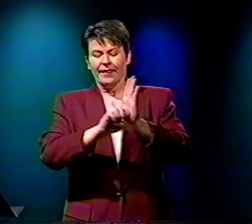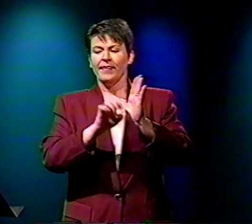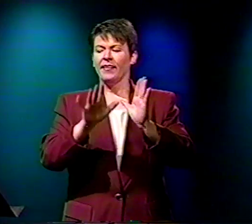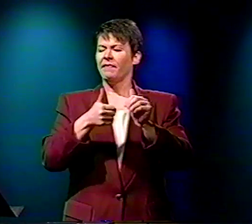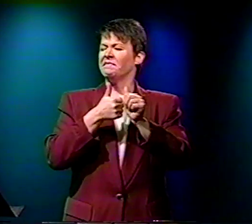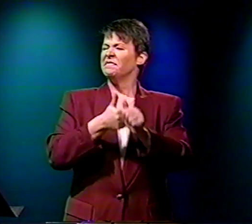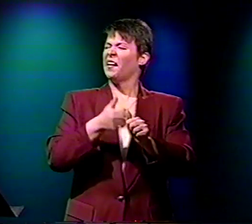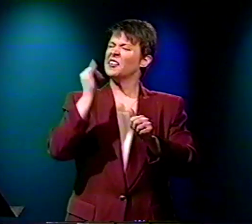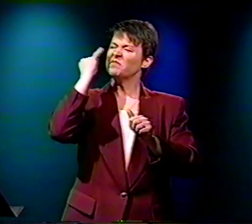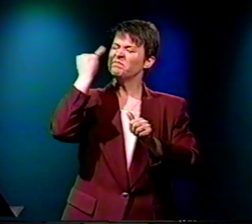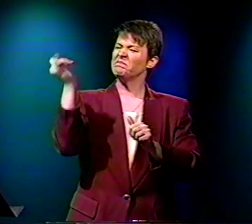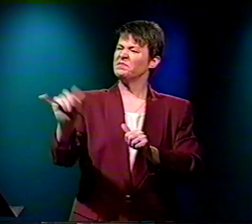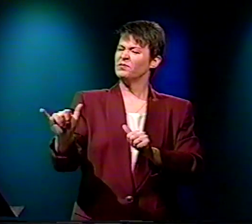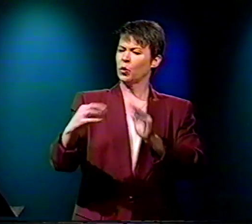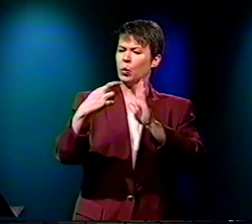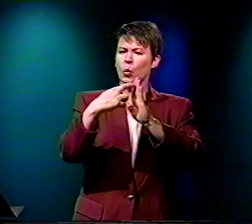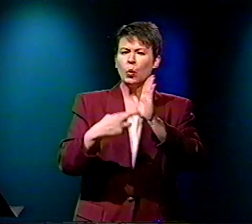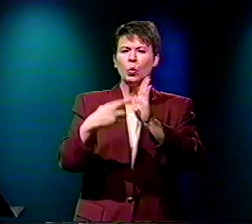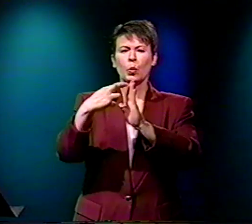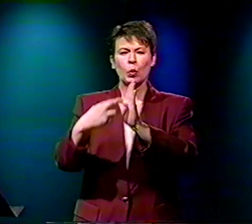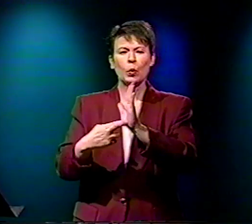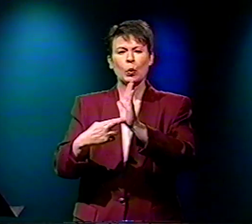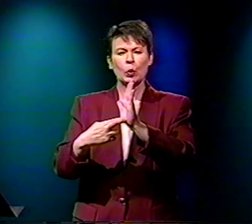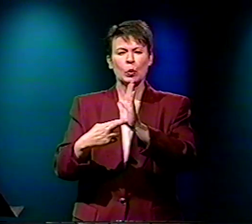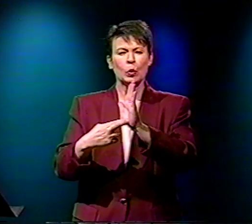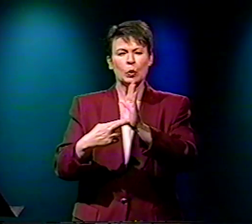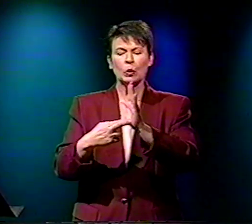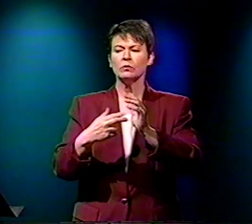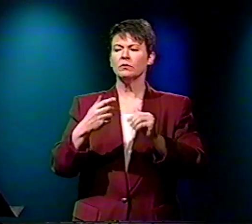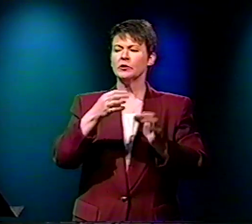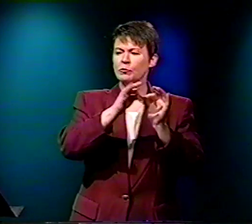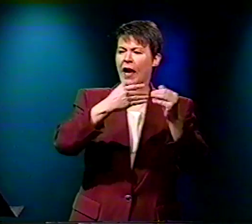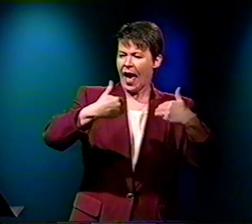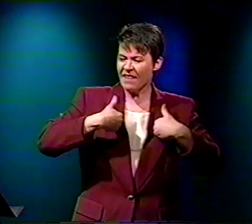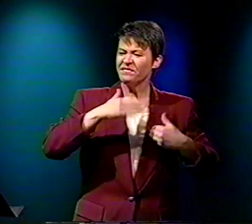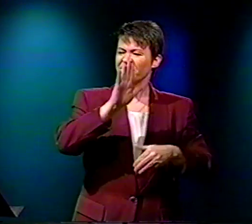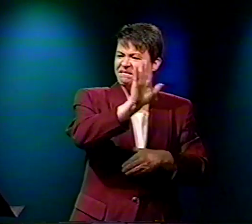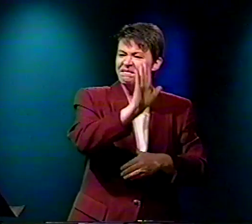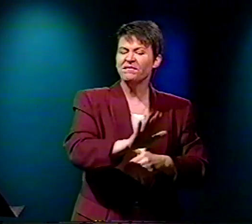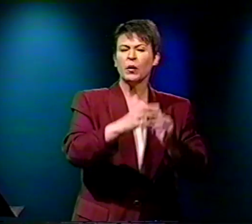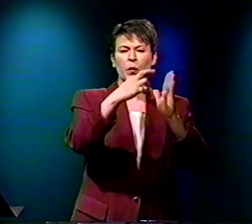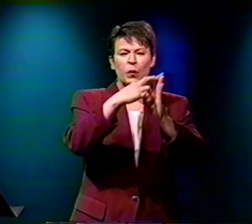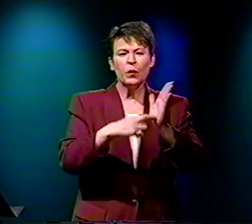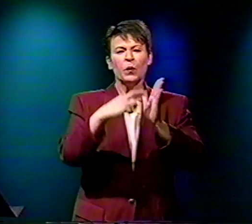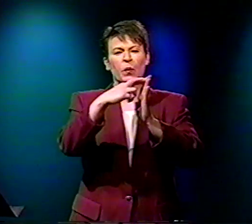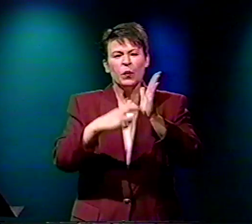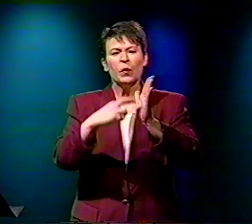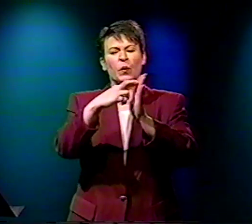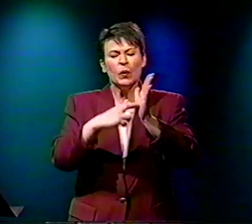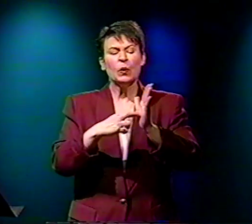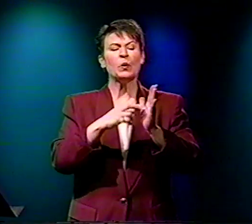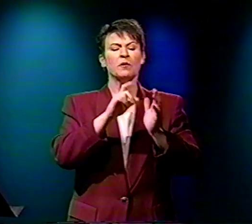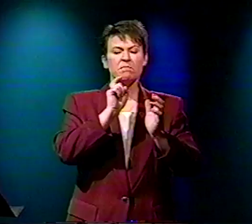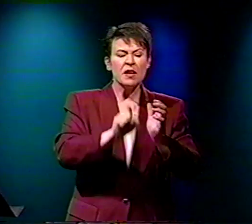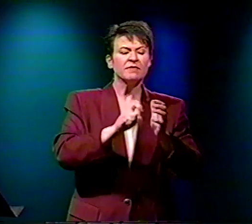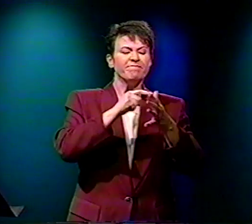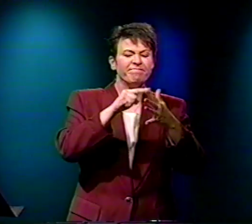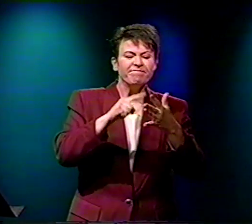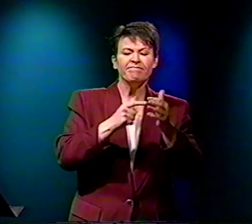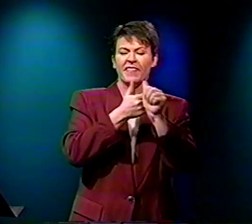mean?" Well, you know, that's kind of like rules, or interpreters have their own rules. There are